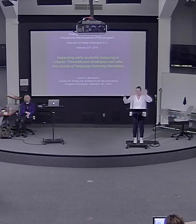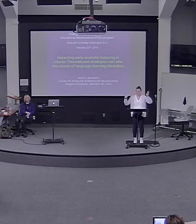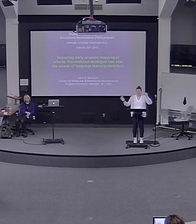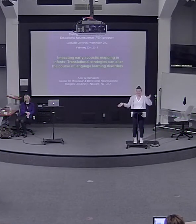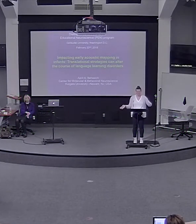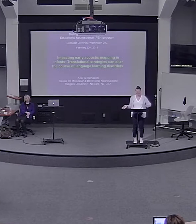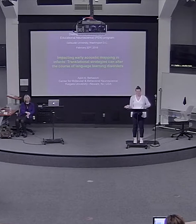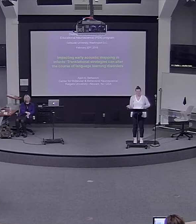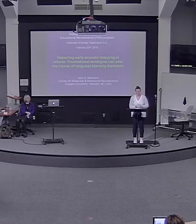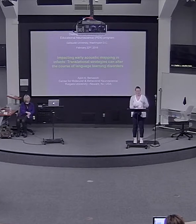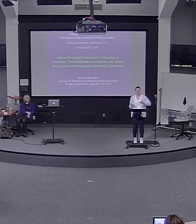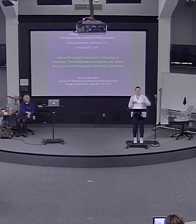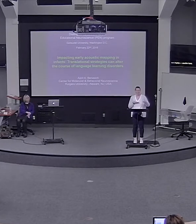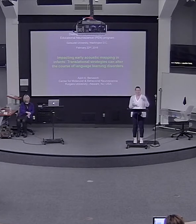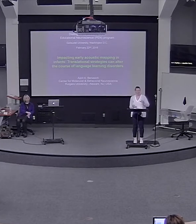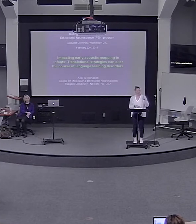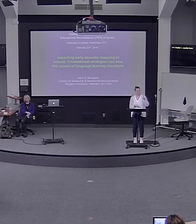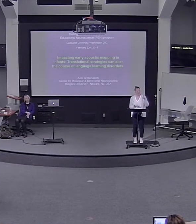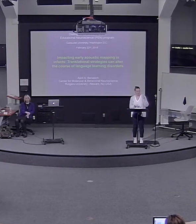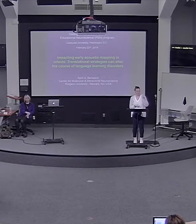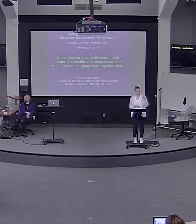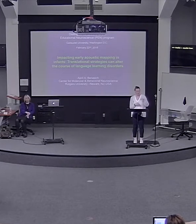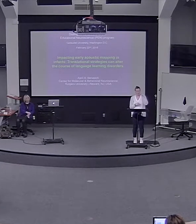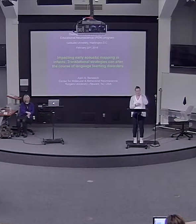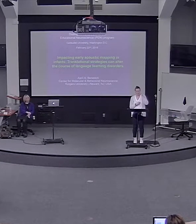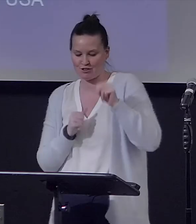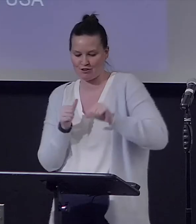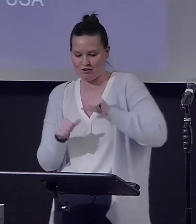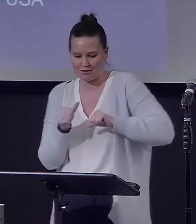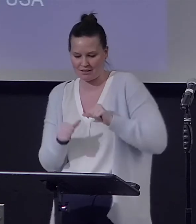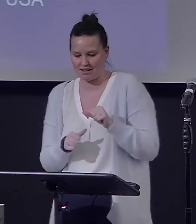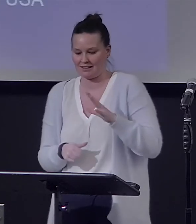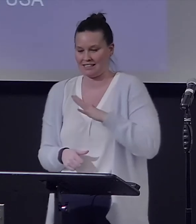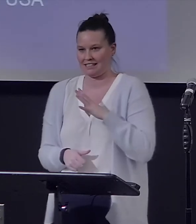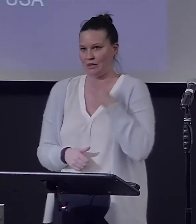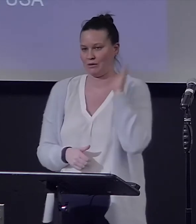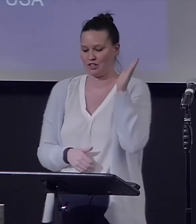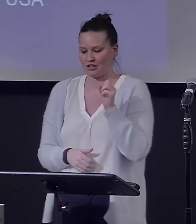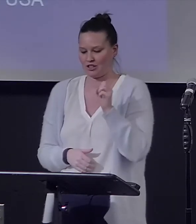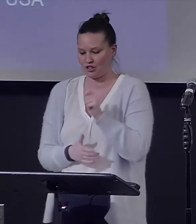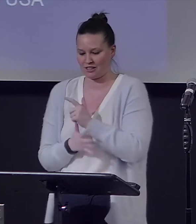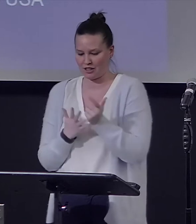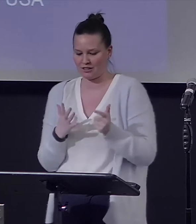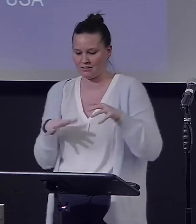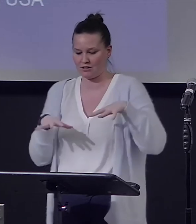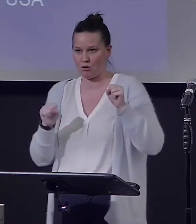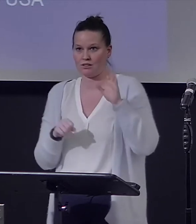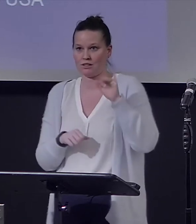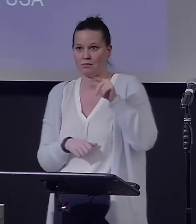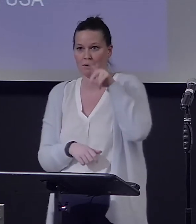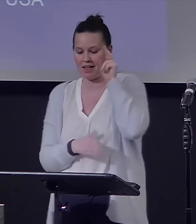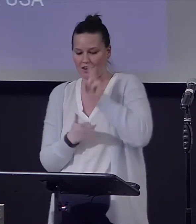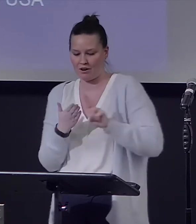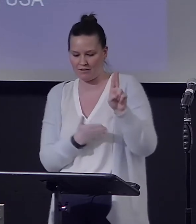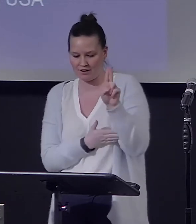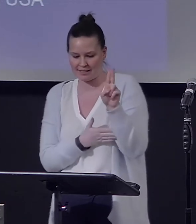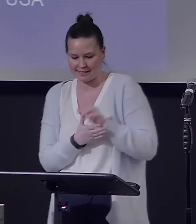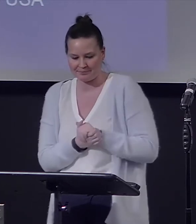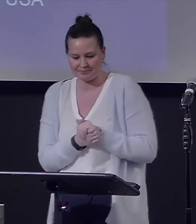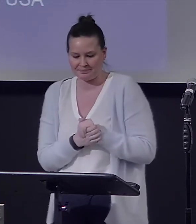hello everyone welcome to the PhD in educational neuroscience distinguished